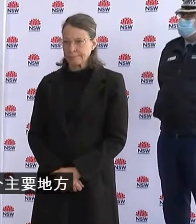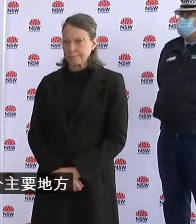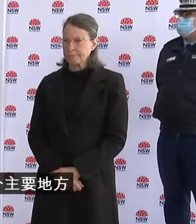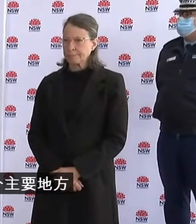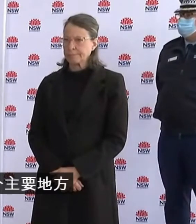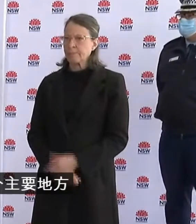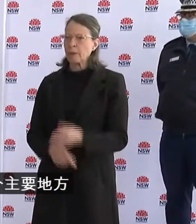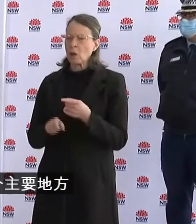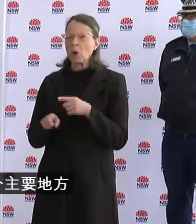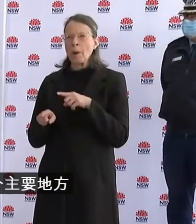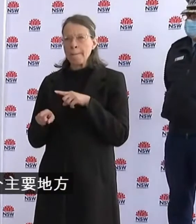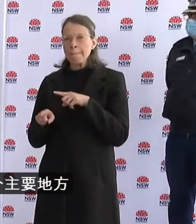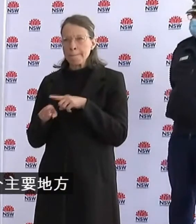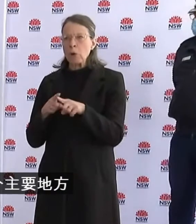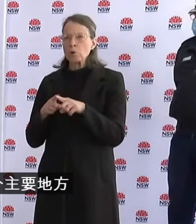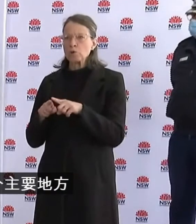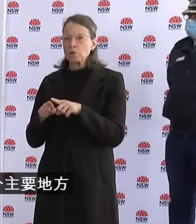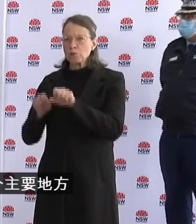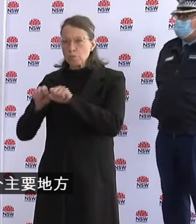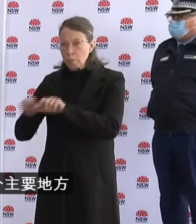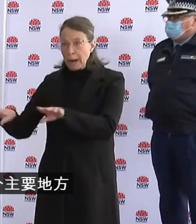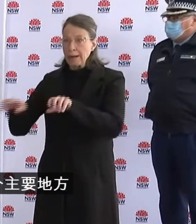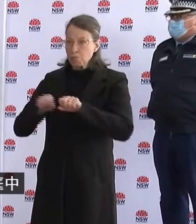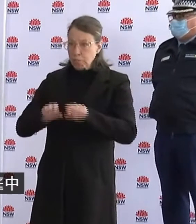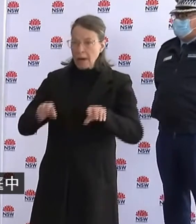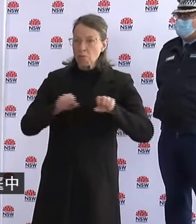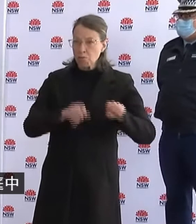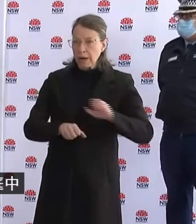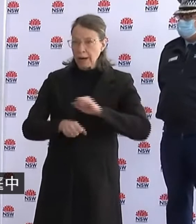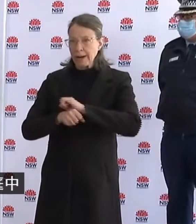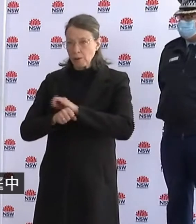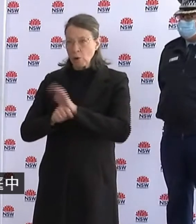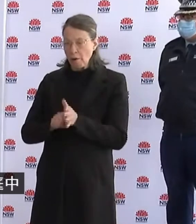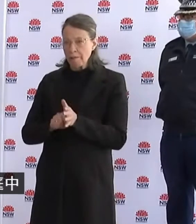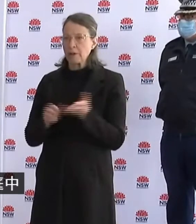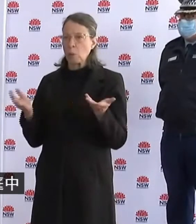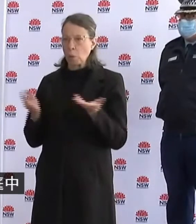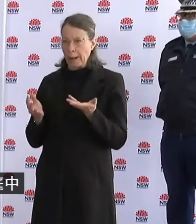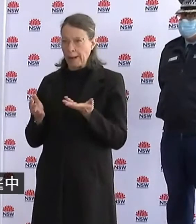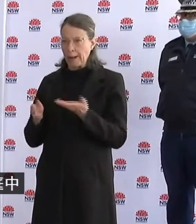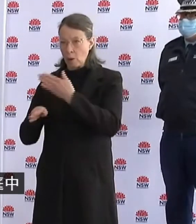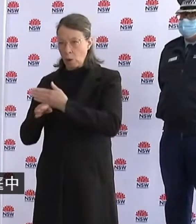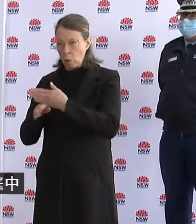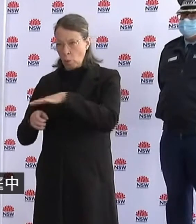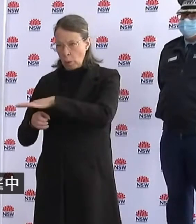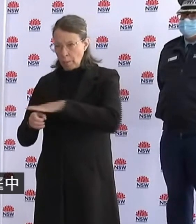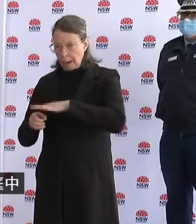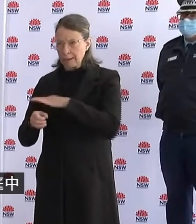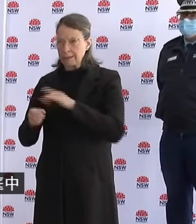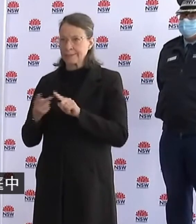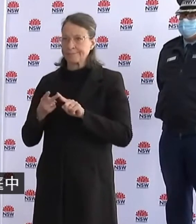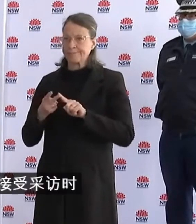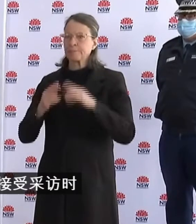main places where people are getting the virus or spreading the virus, continue to be in workplaces and also